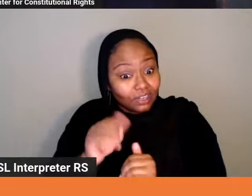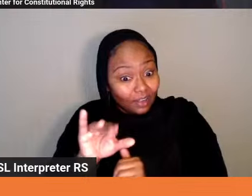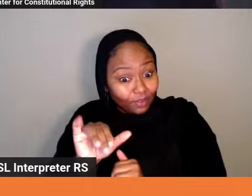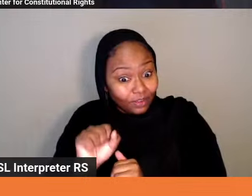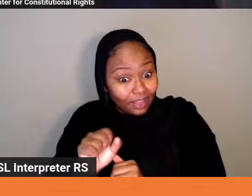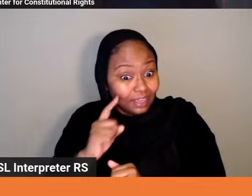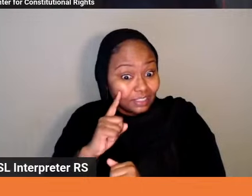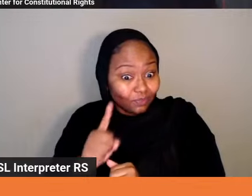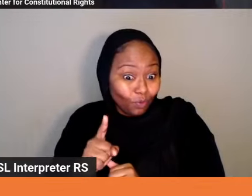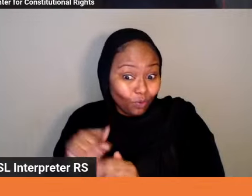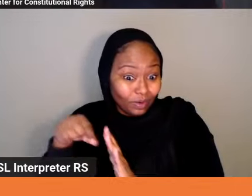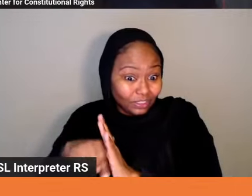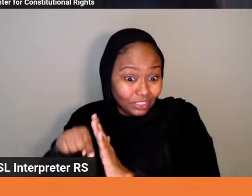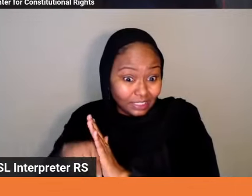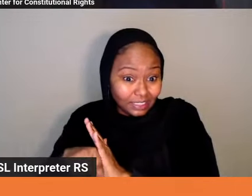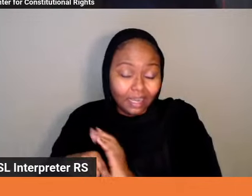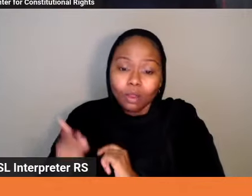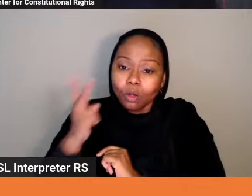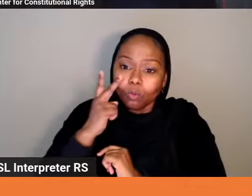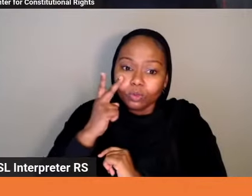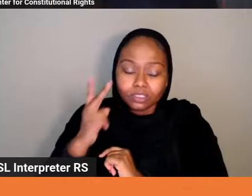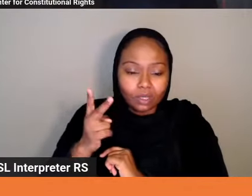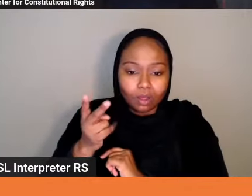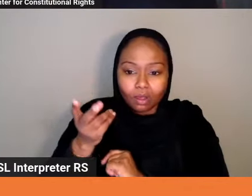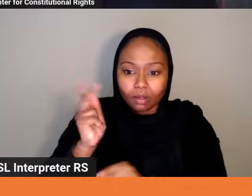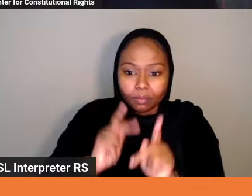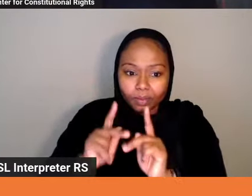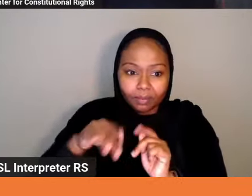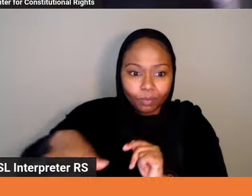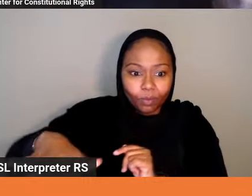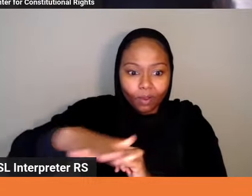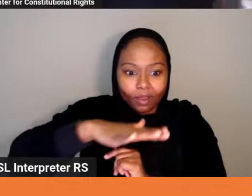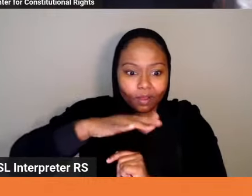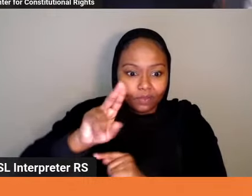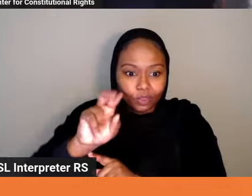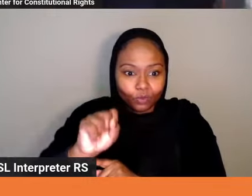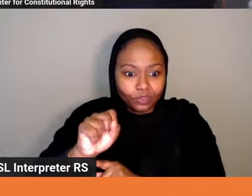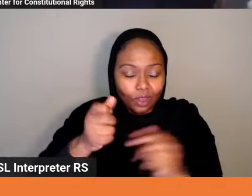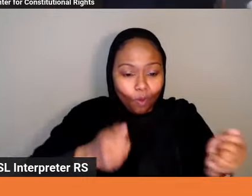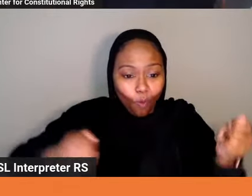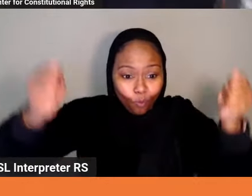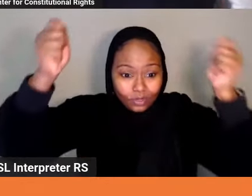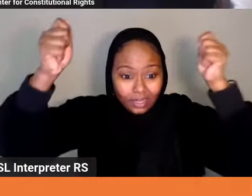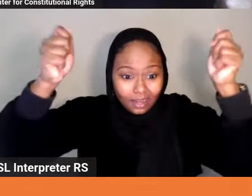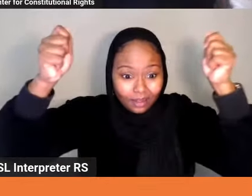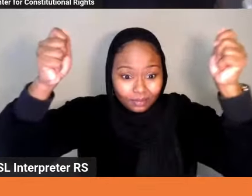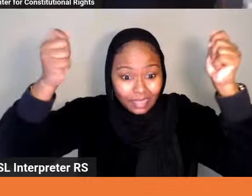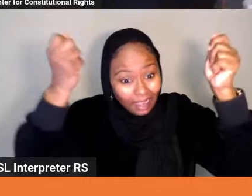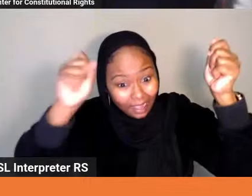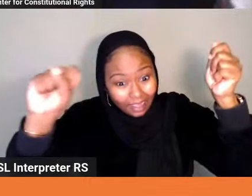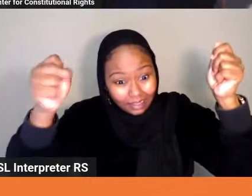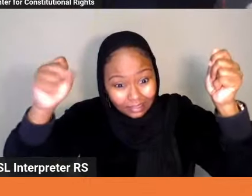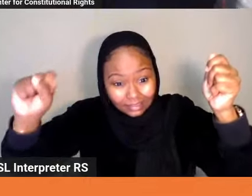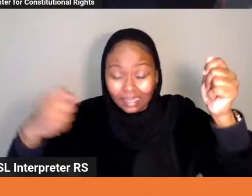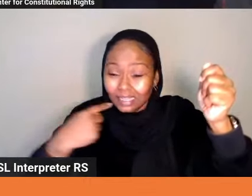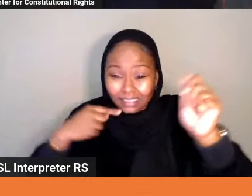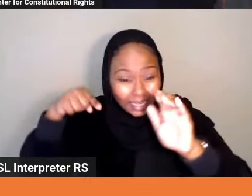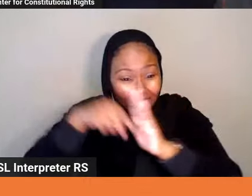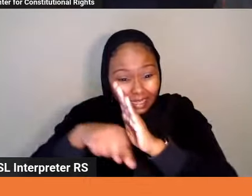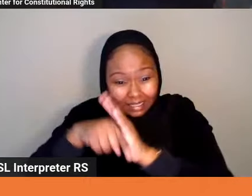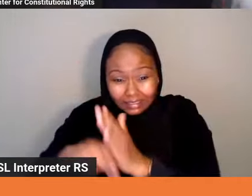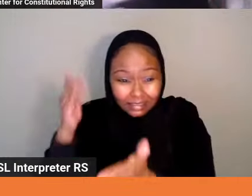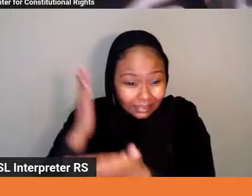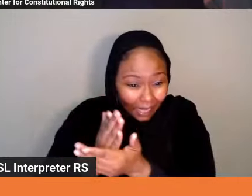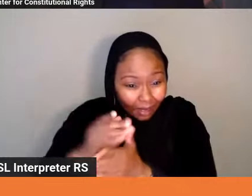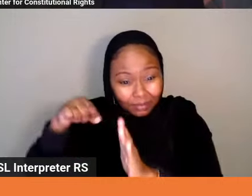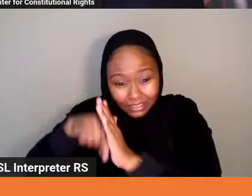you saw people on the streets in the United States and around the world holding up signs saying genocide, stop the